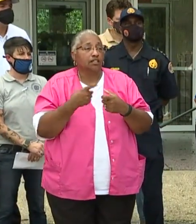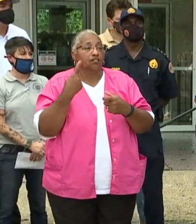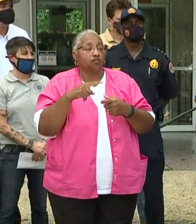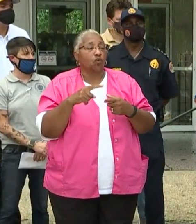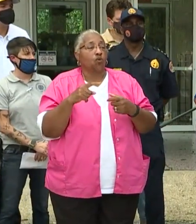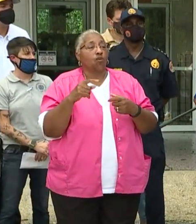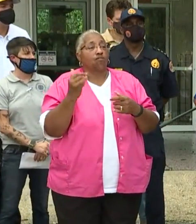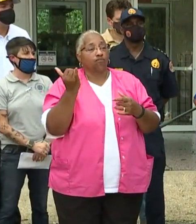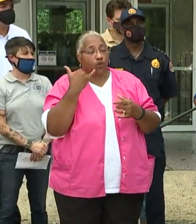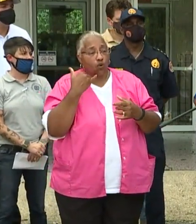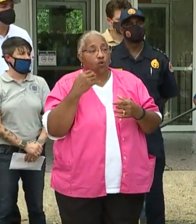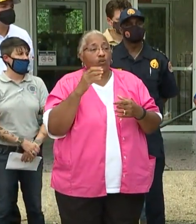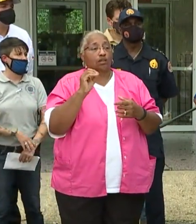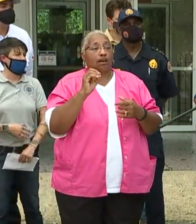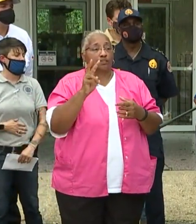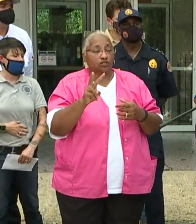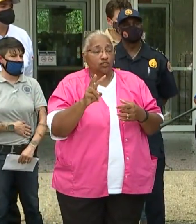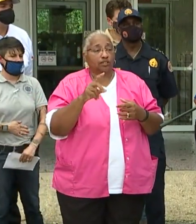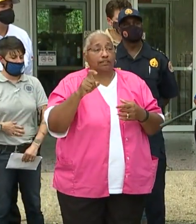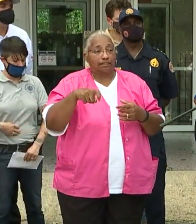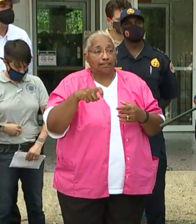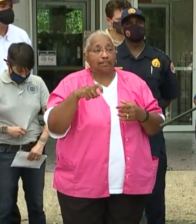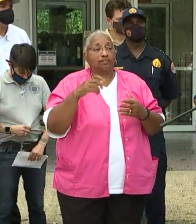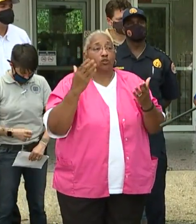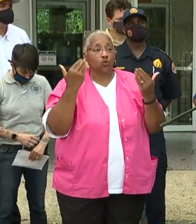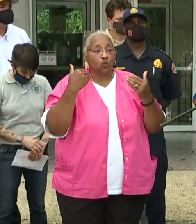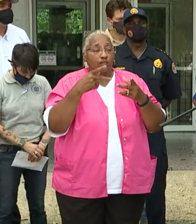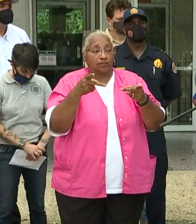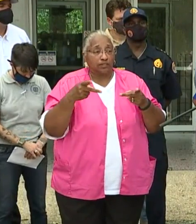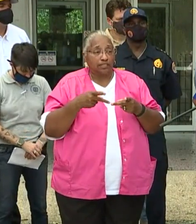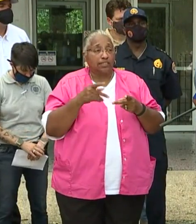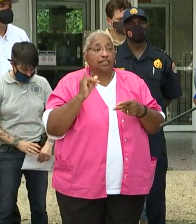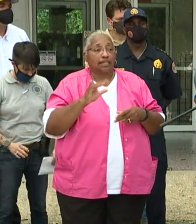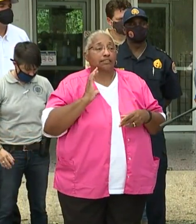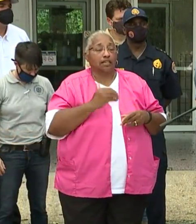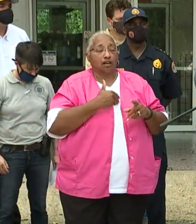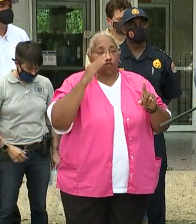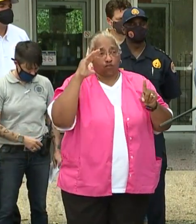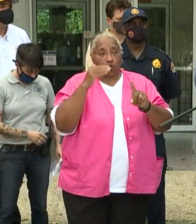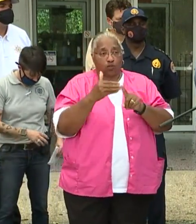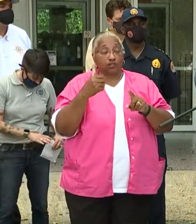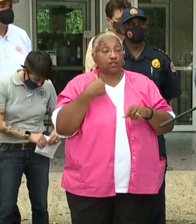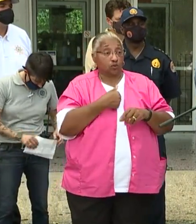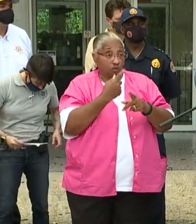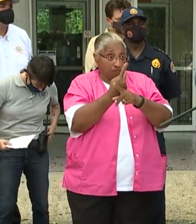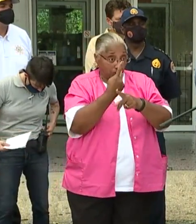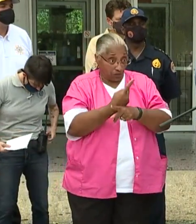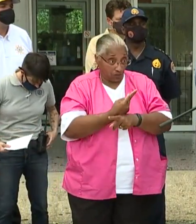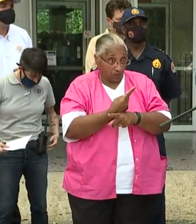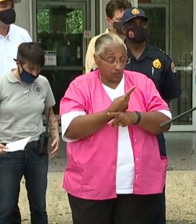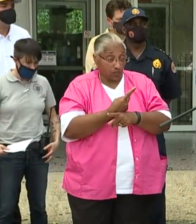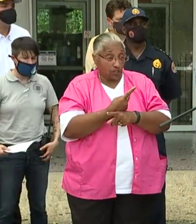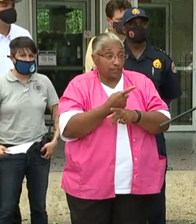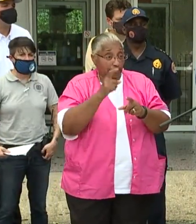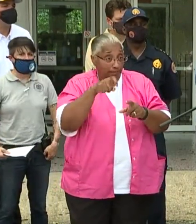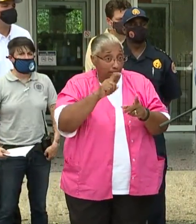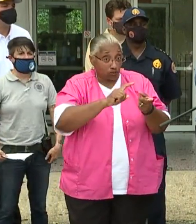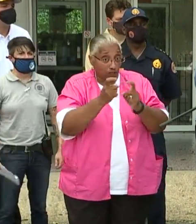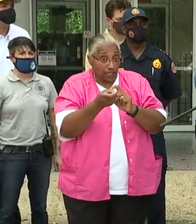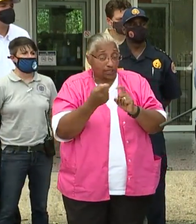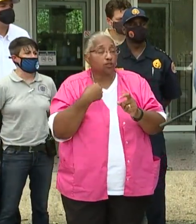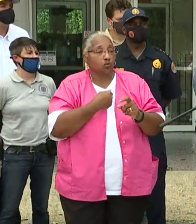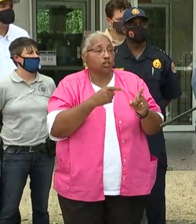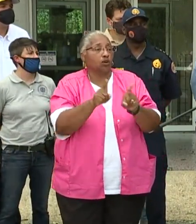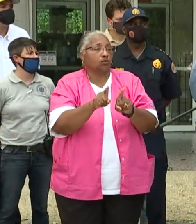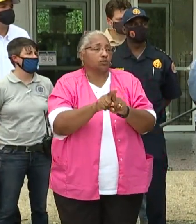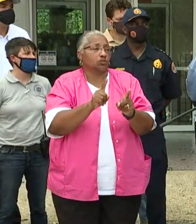stations, oxygen, and other needs, that's where our focus is right now. As we assess if those needs change, we will change